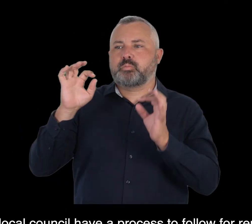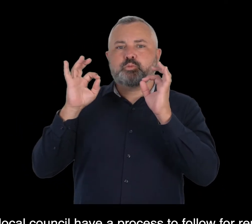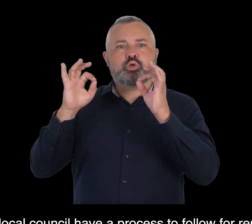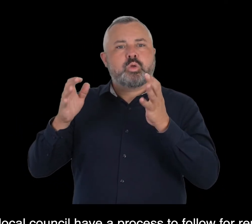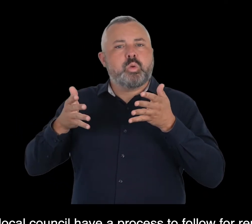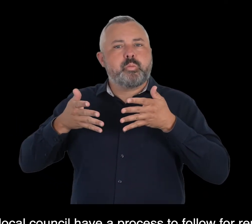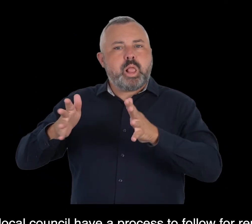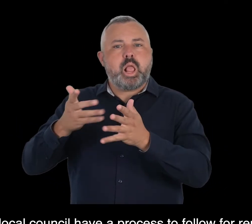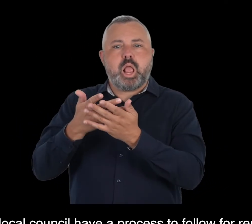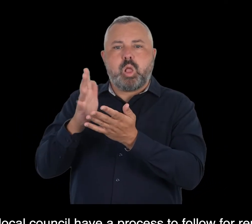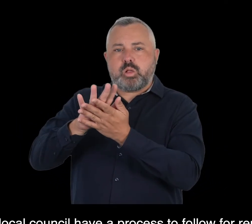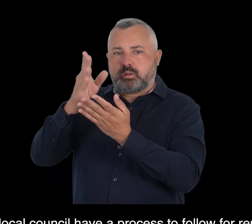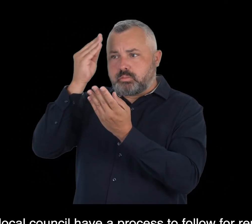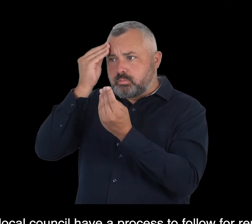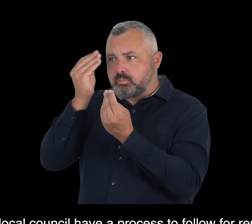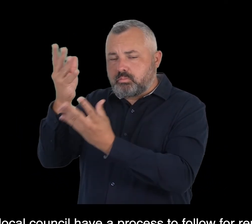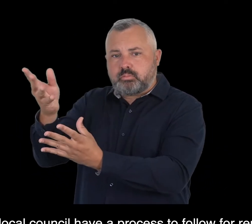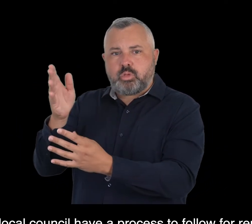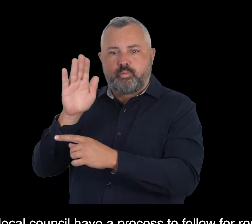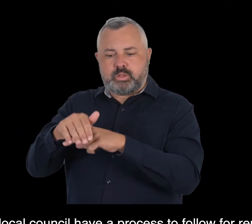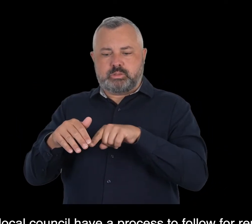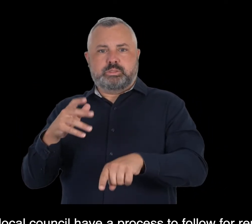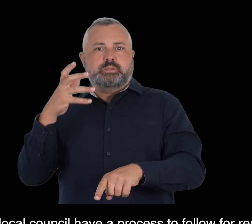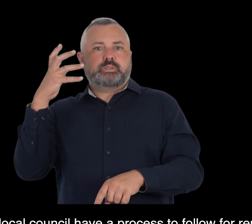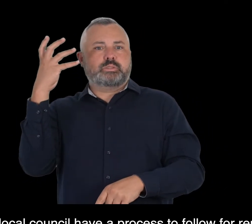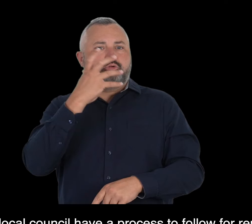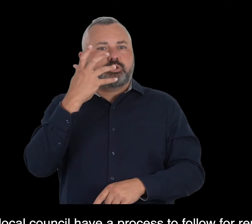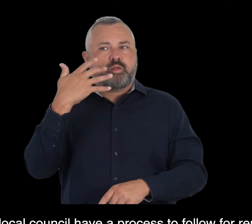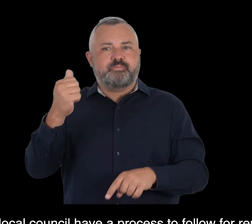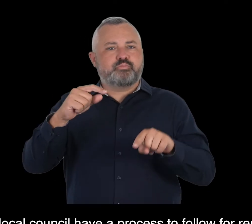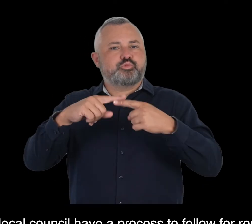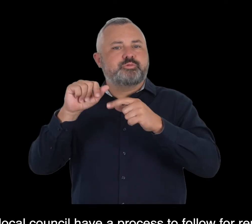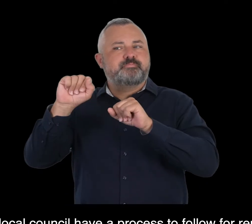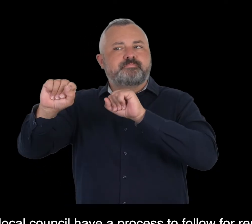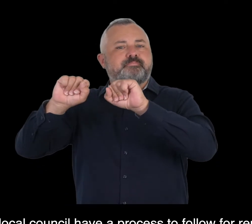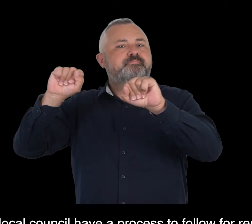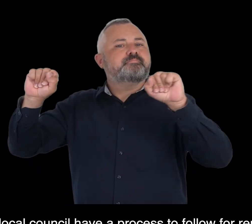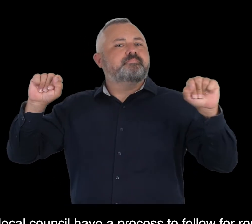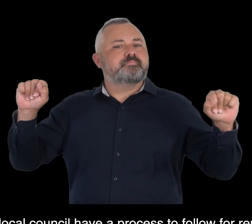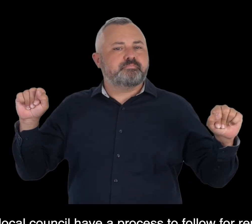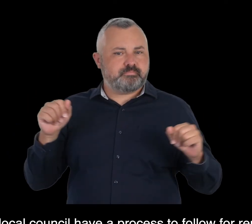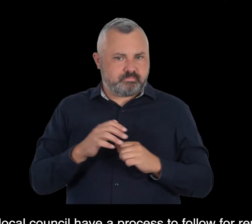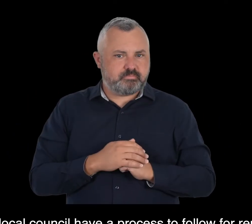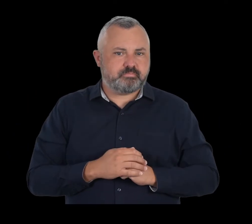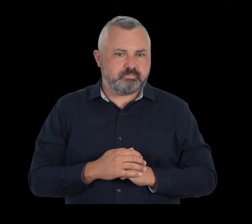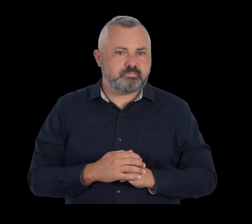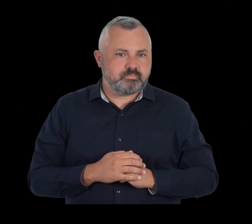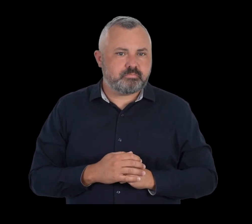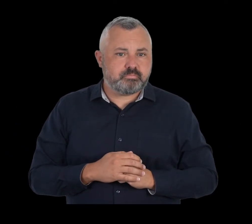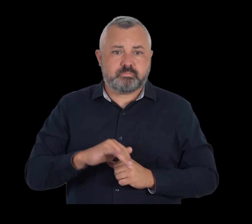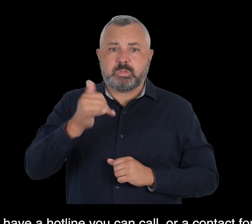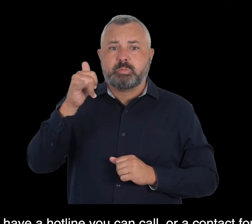hazards? They may have a hotline you can call or a contact form on their website.